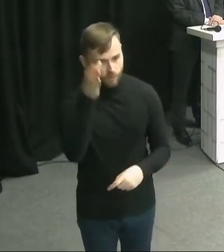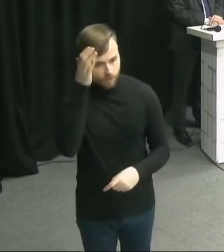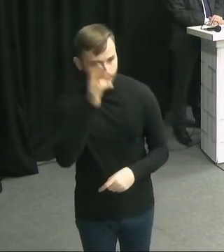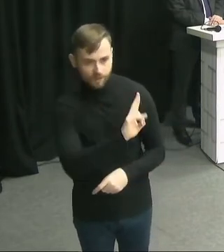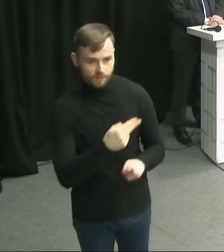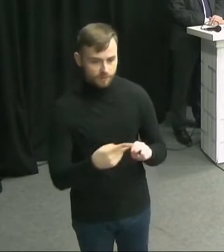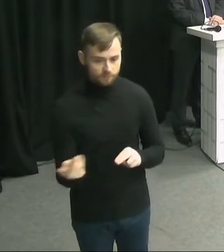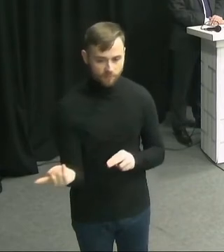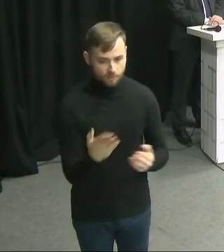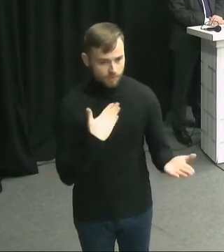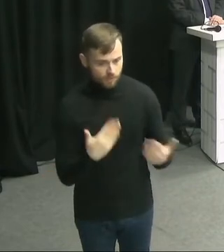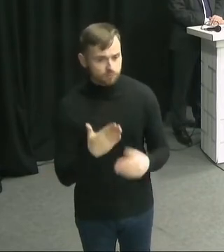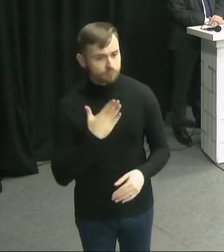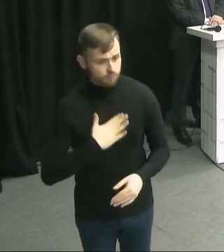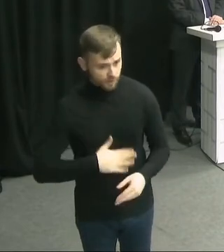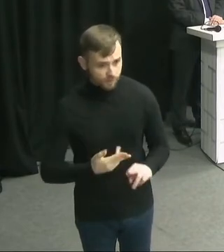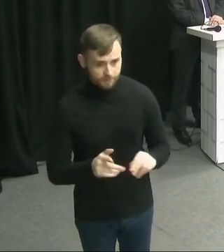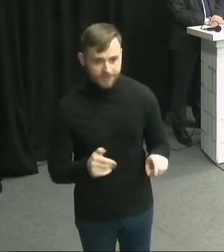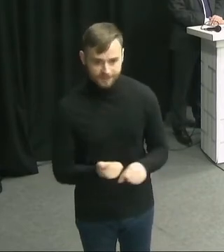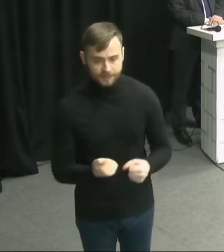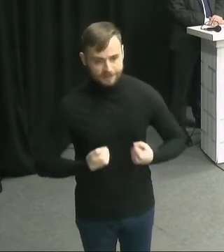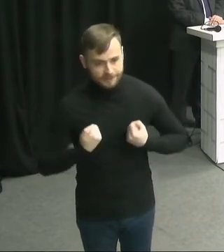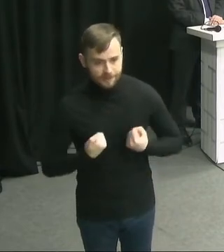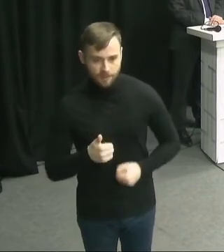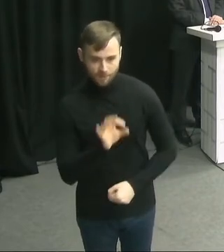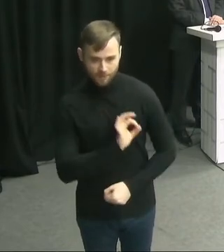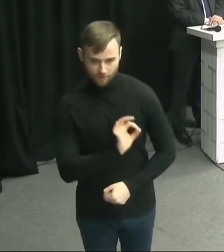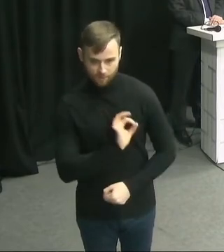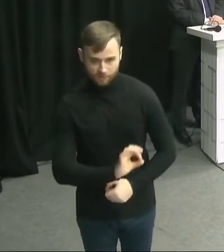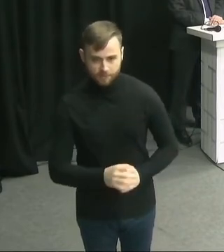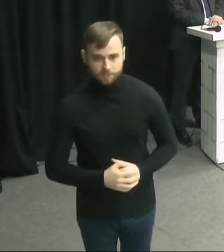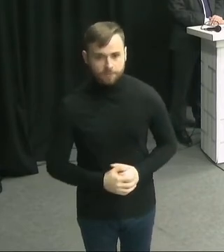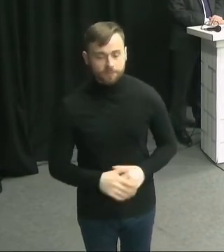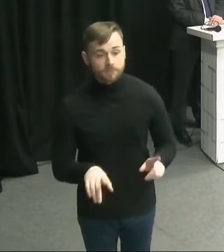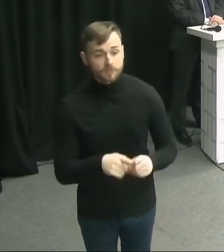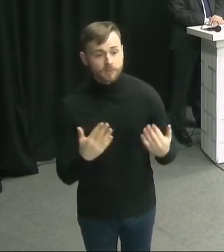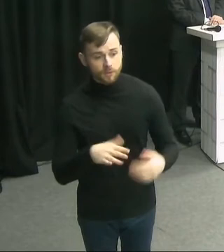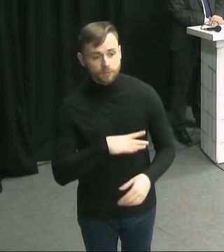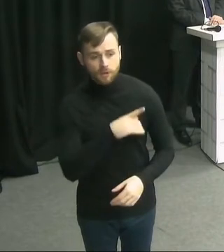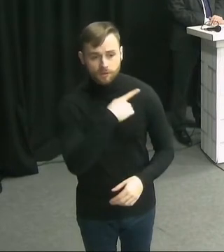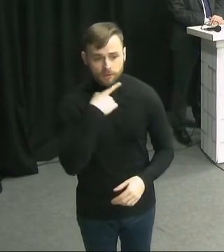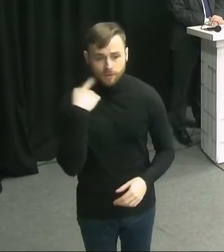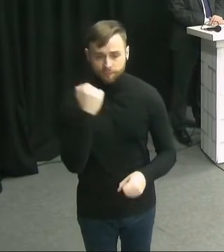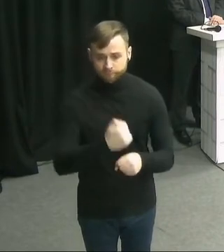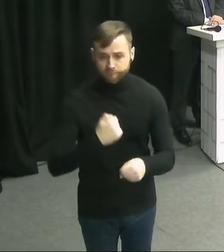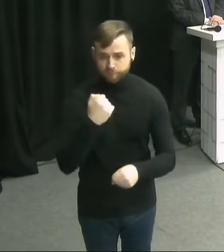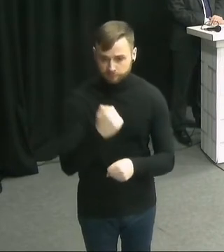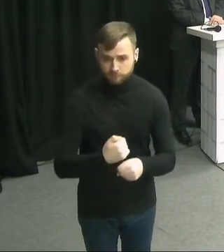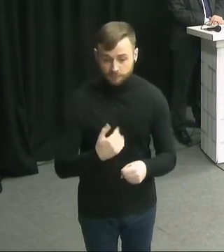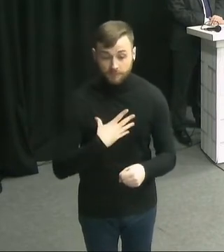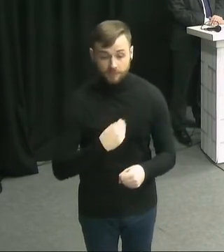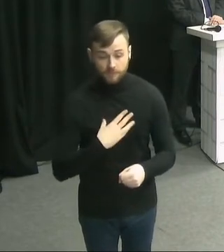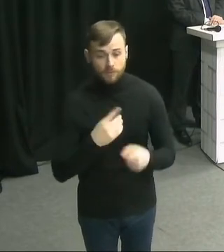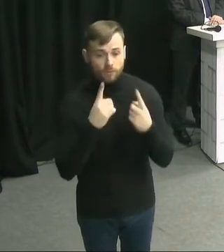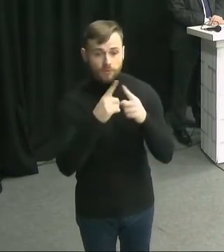fact. There's much we have already done in this area. We have the